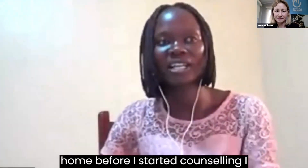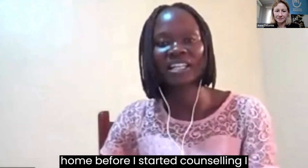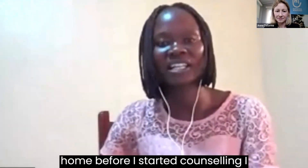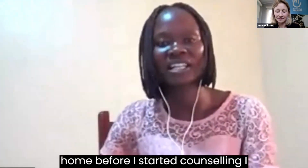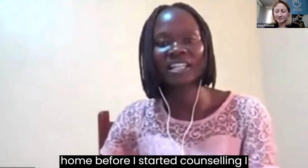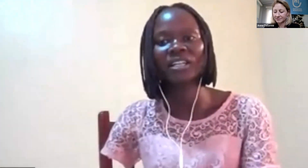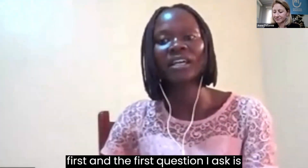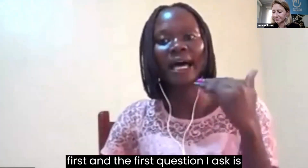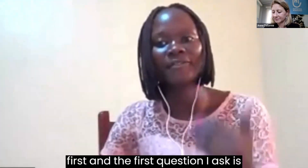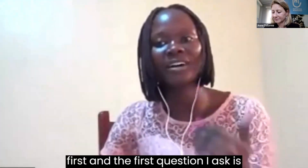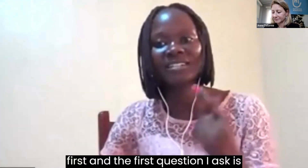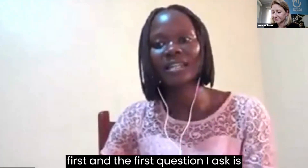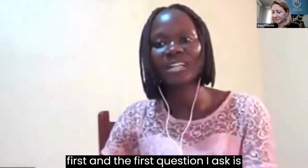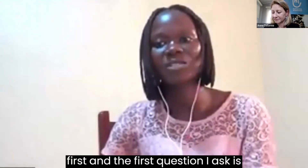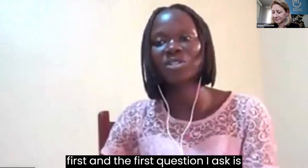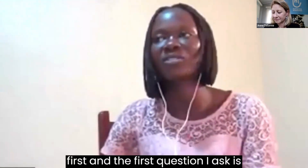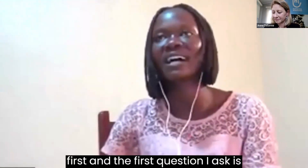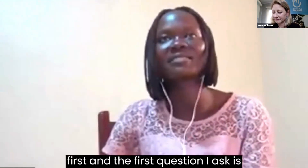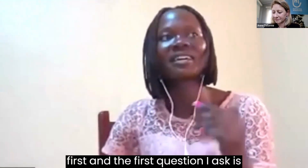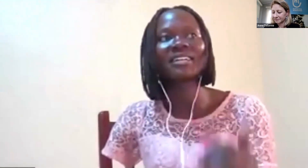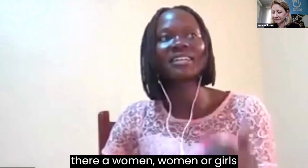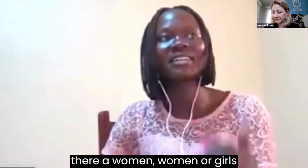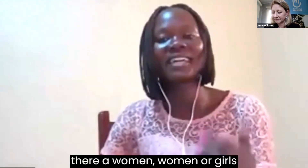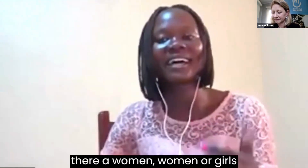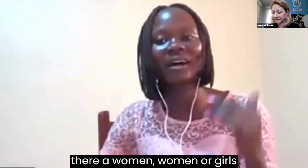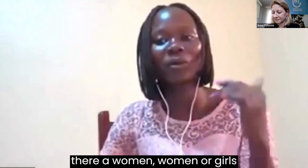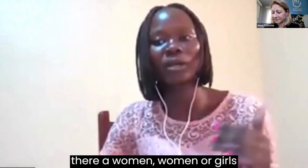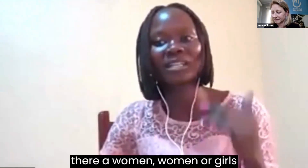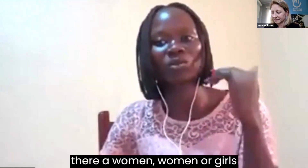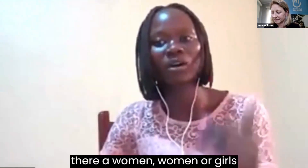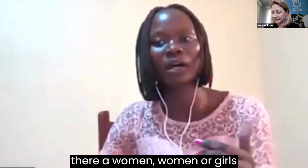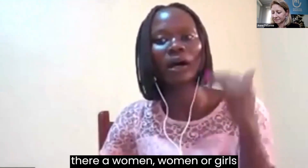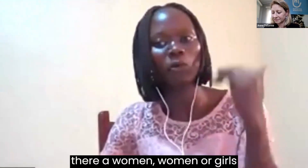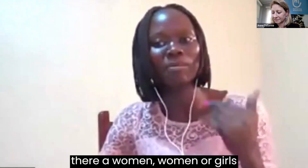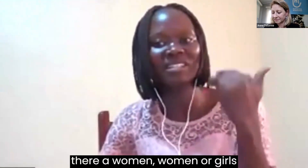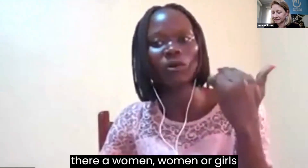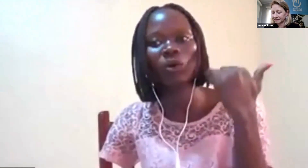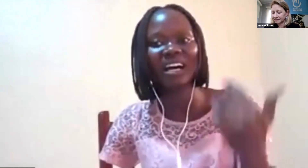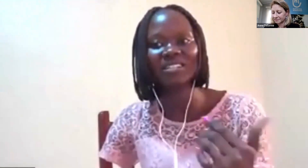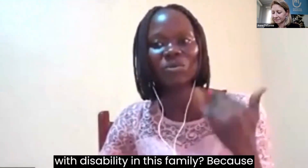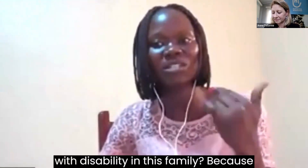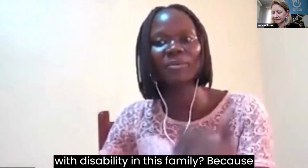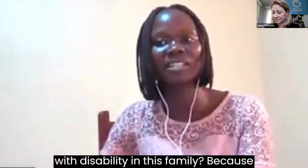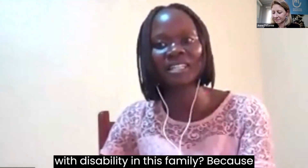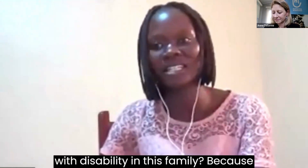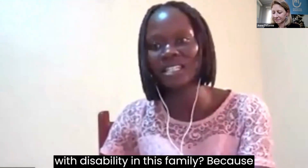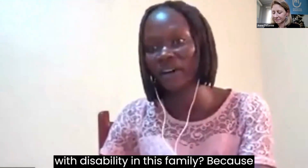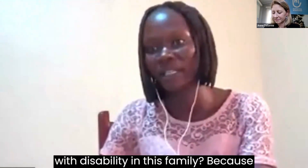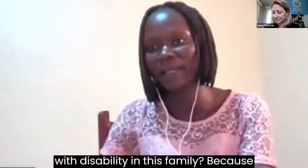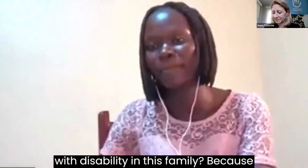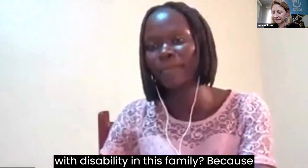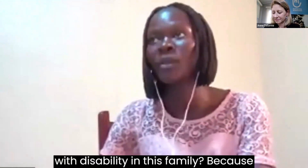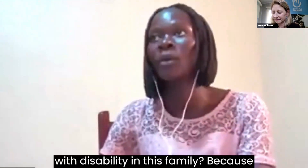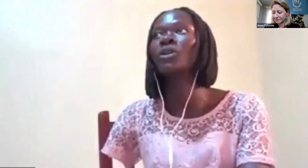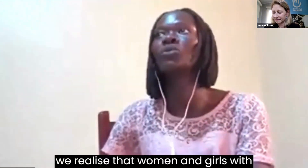started counseling, the first question I asked, is there women's or women or girls with disability in this